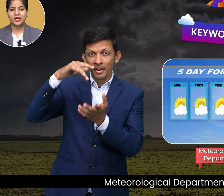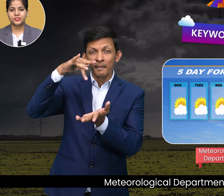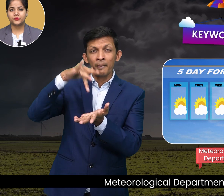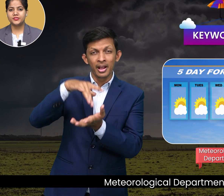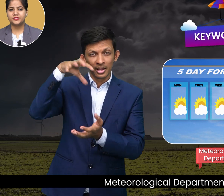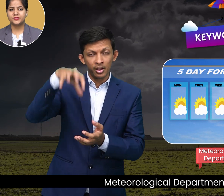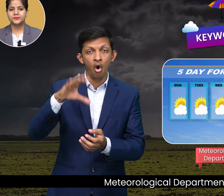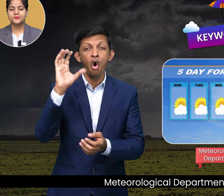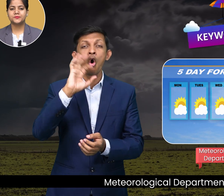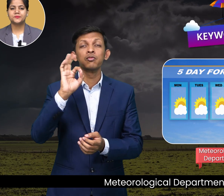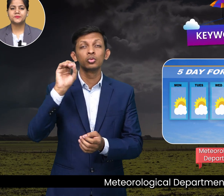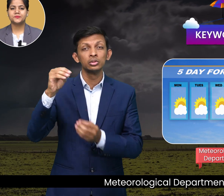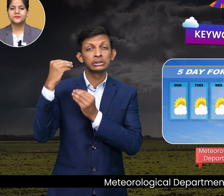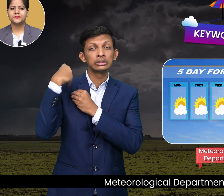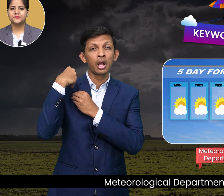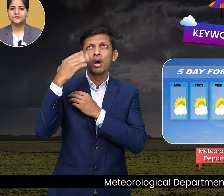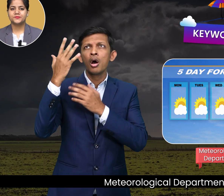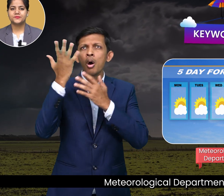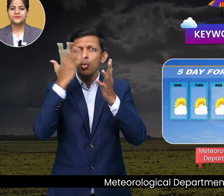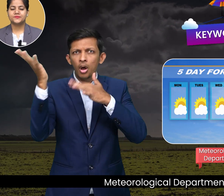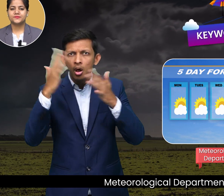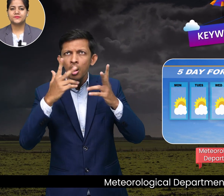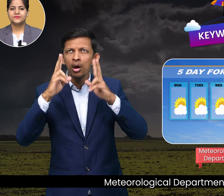meteorological department,